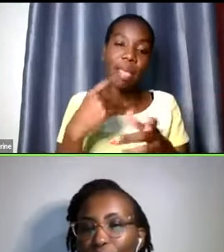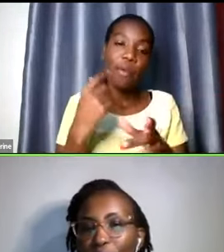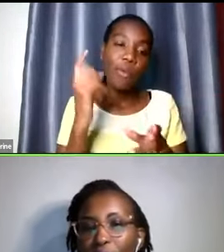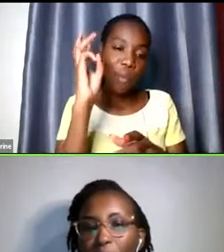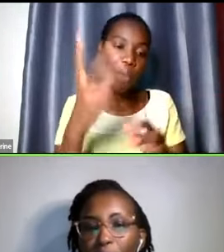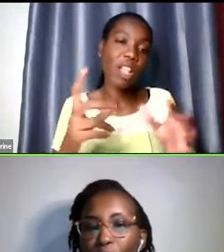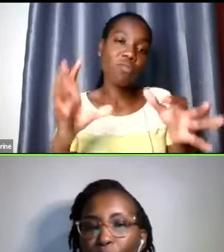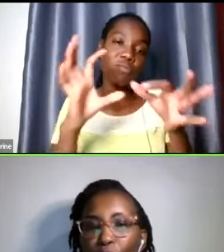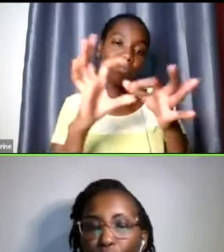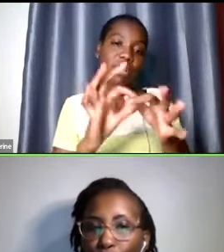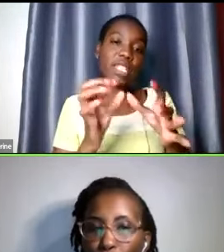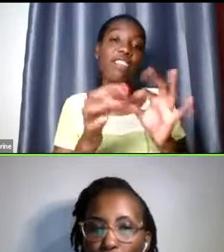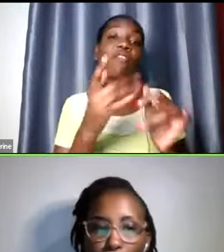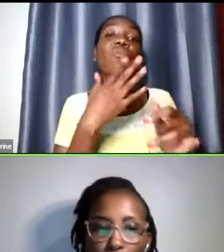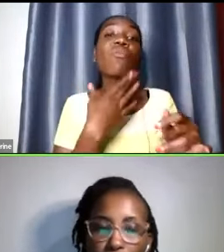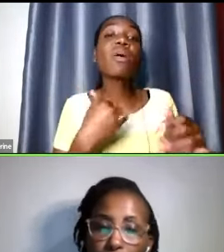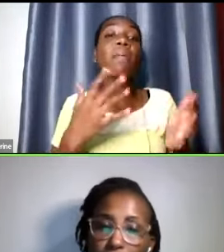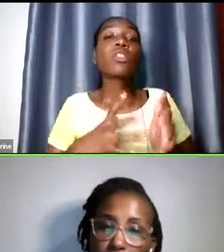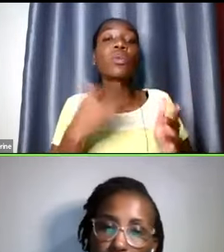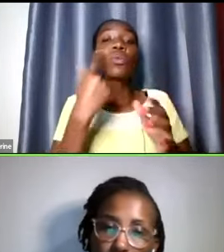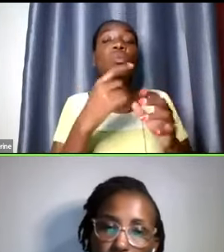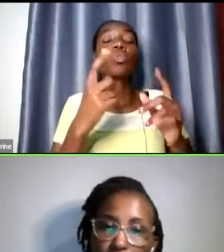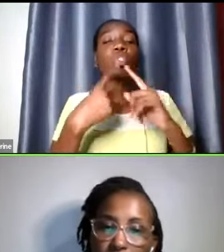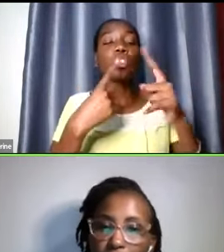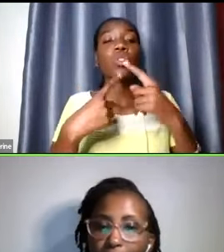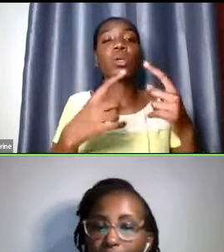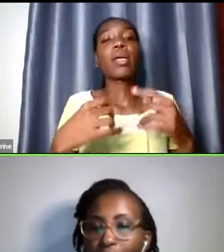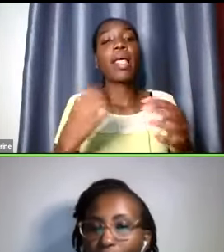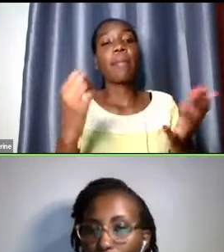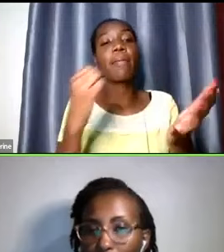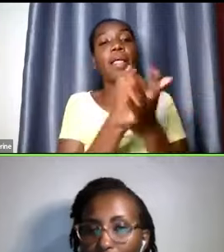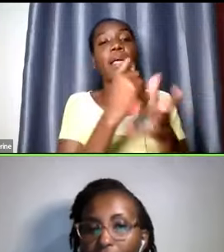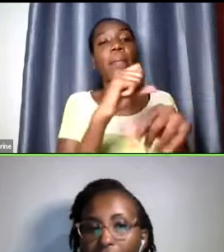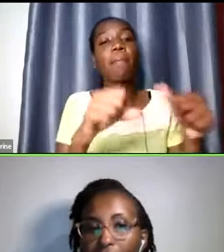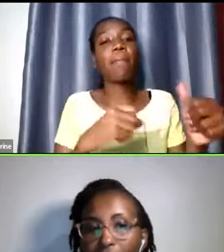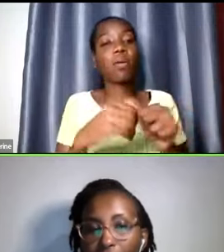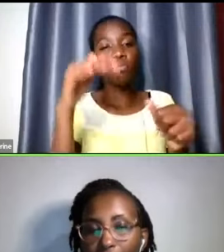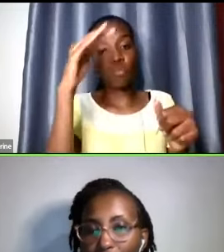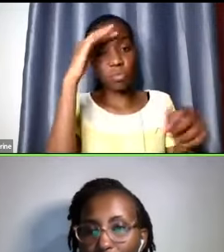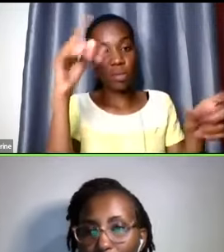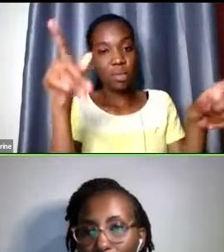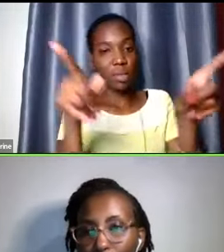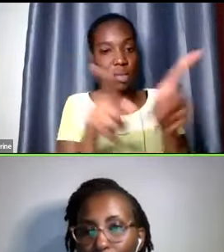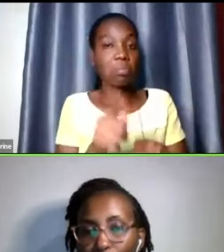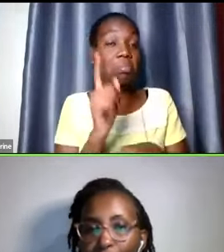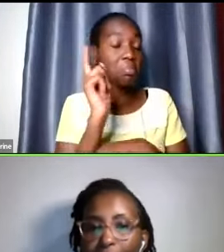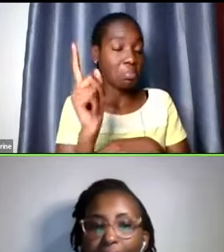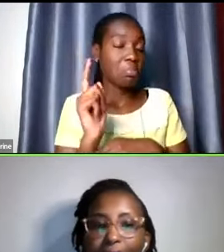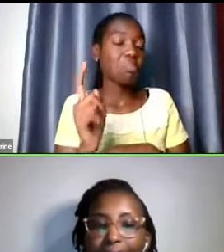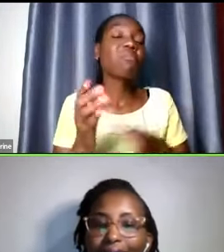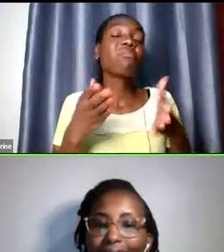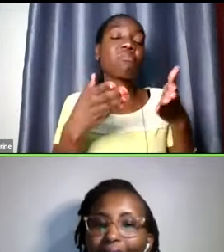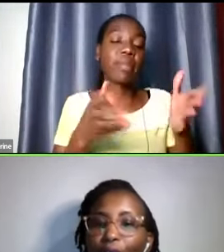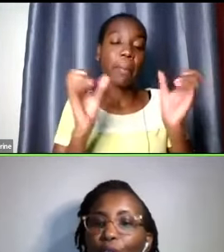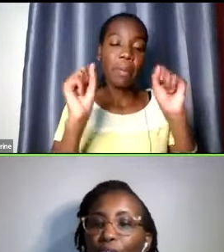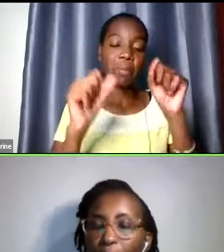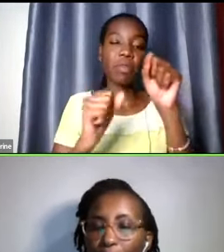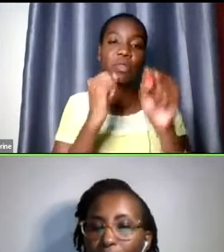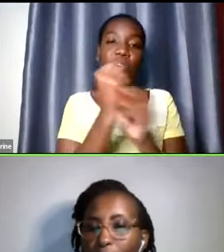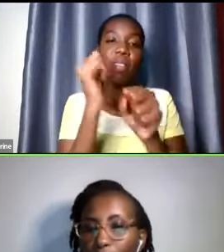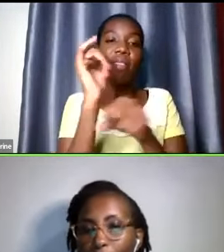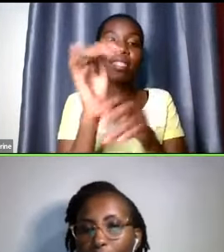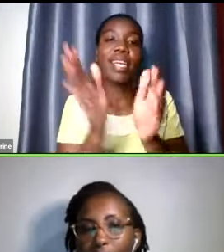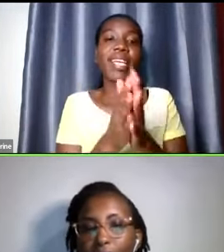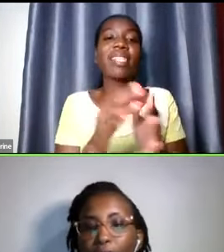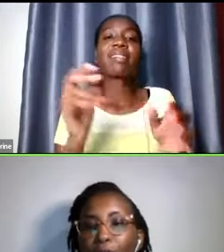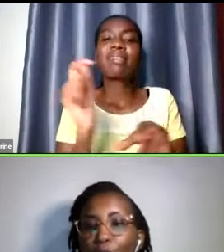just looking for somebody to talk to your employees about alcoholism as well, he's available to do that. And he can train your champions